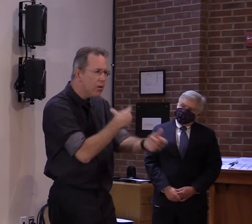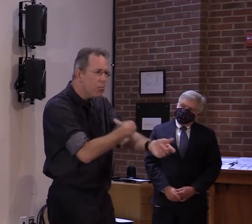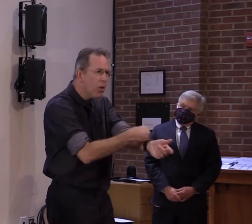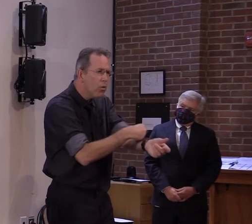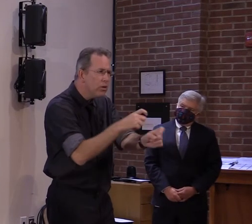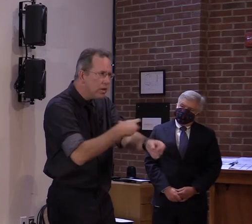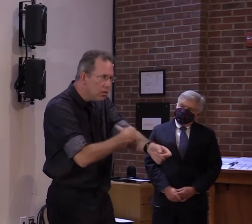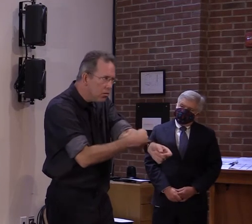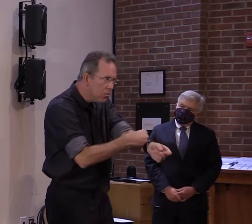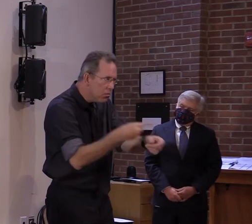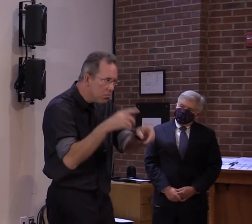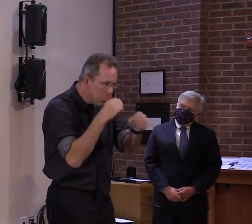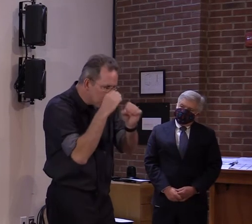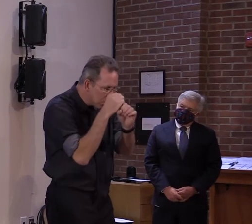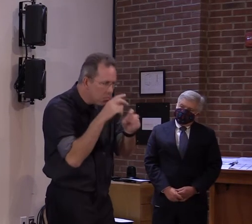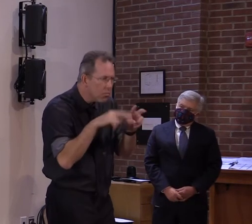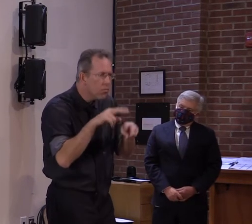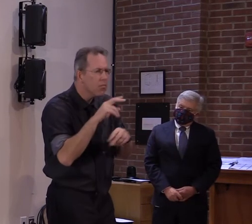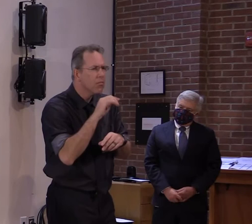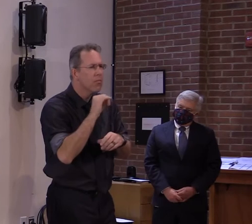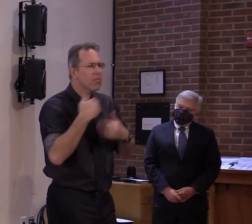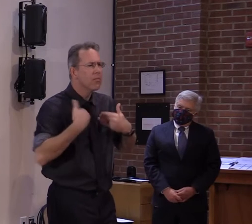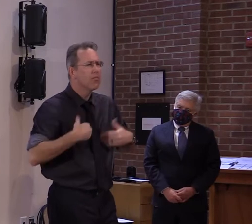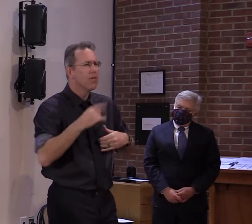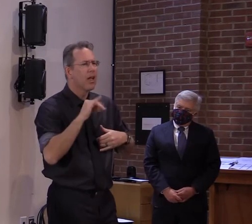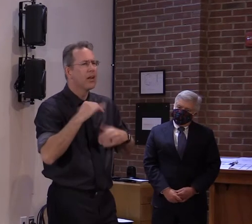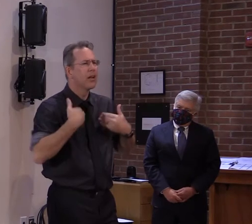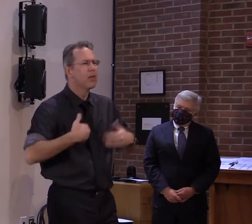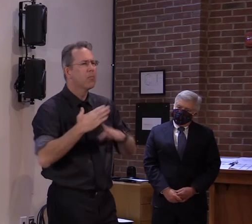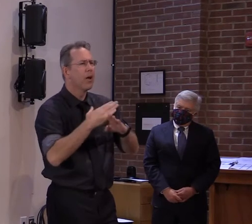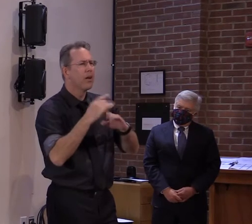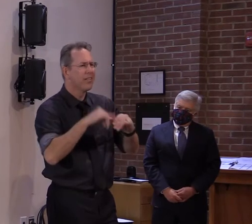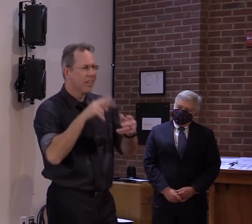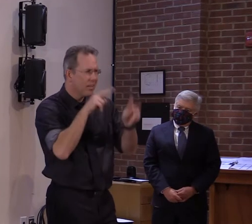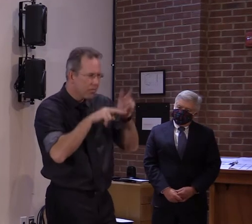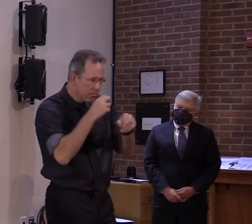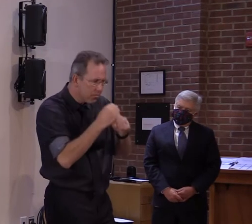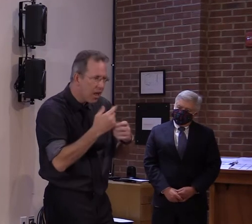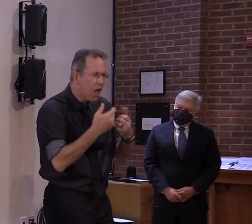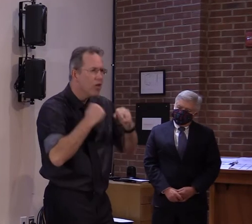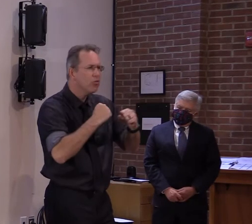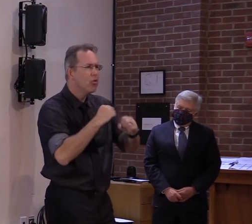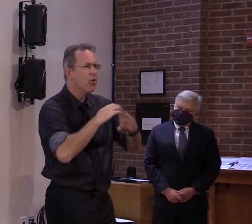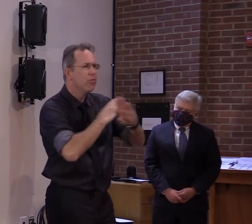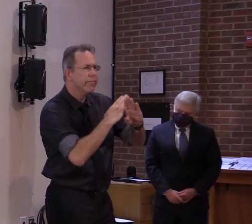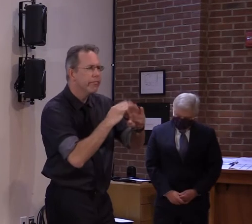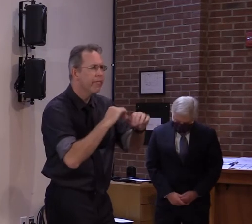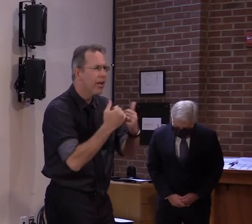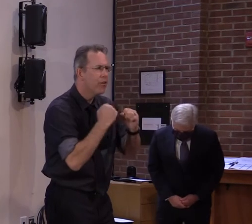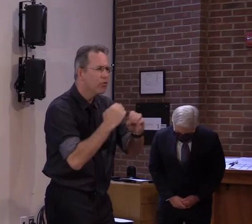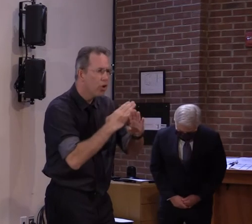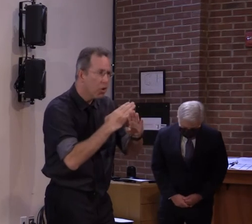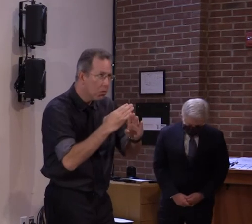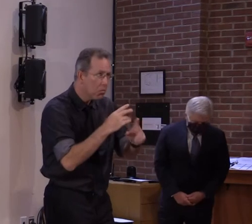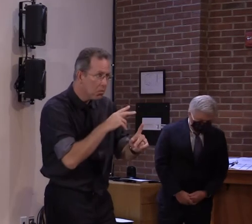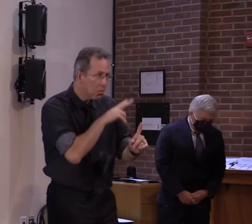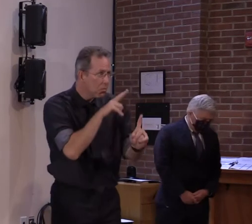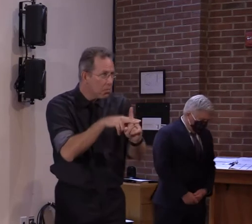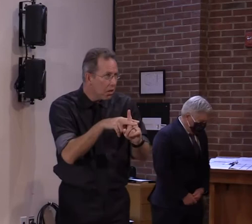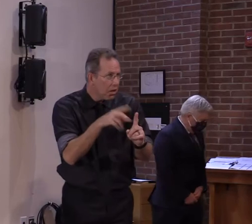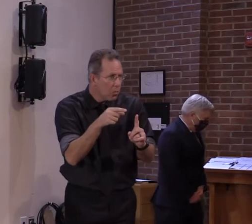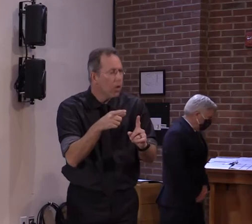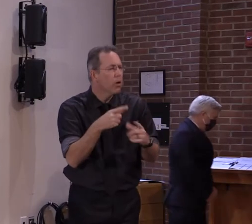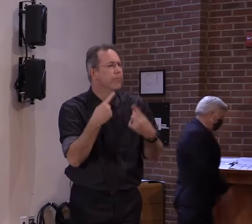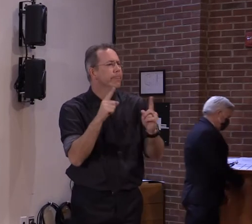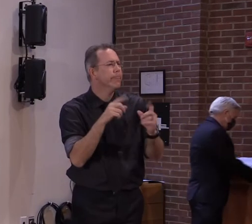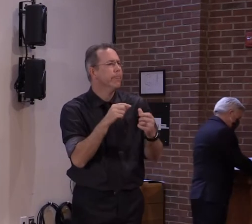be, you would be able to know if getting the vaccine helped you mount an immune response that then might be useful if you ever came